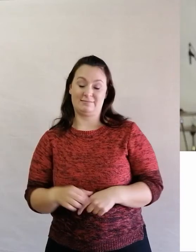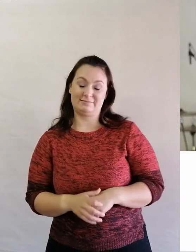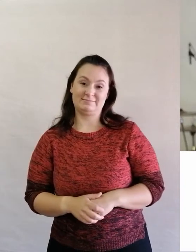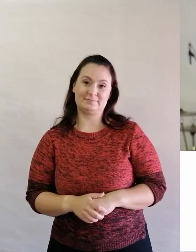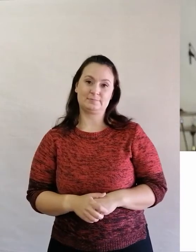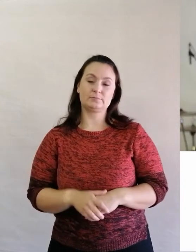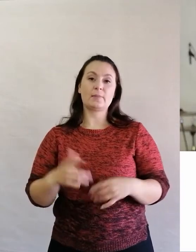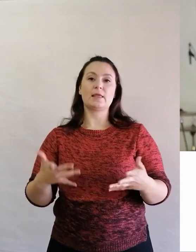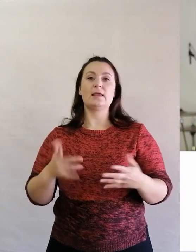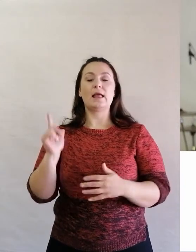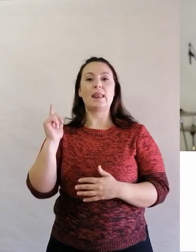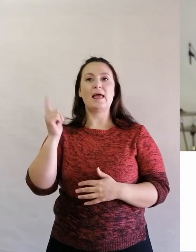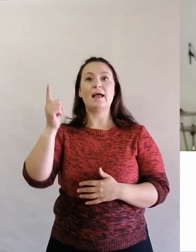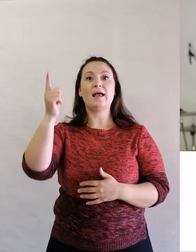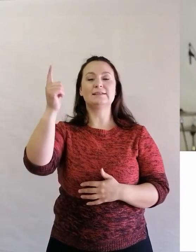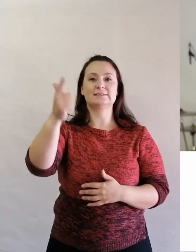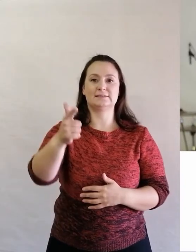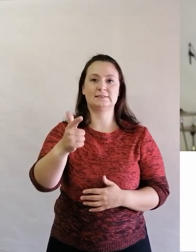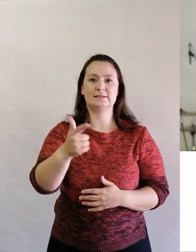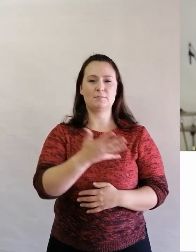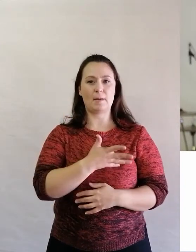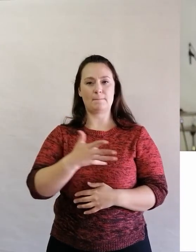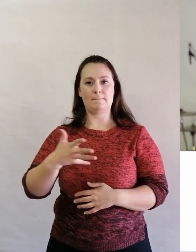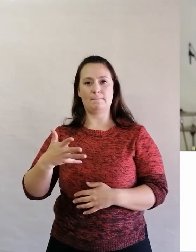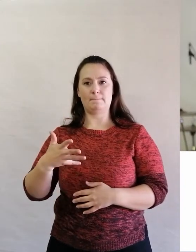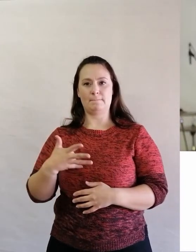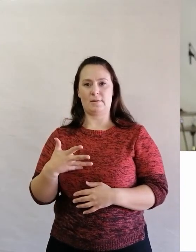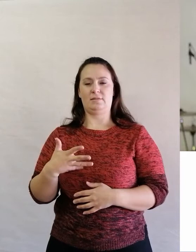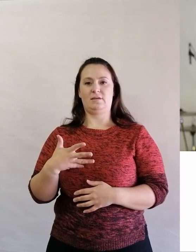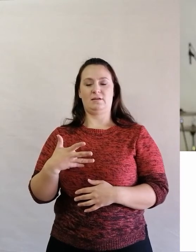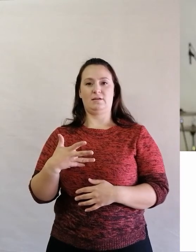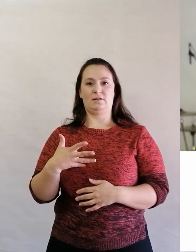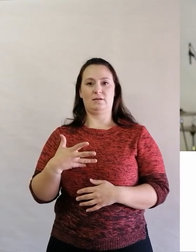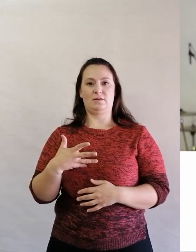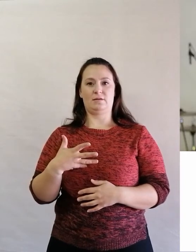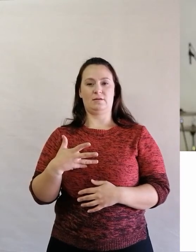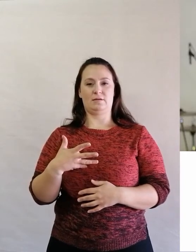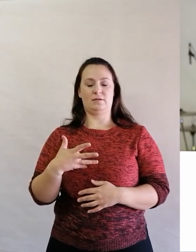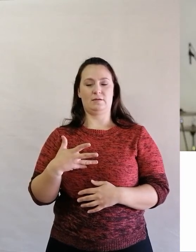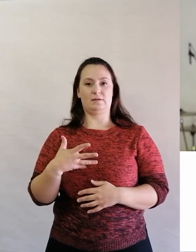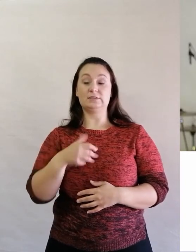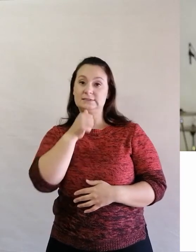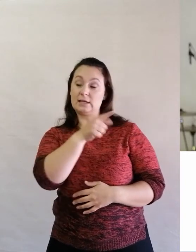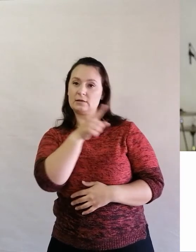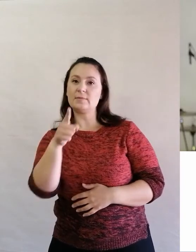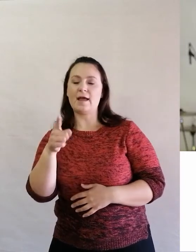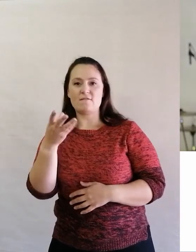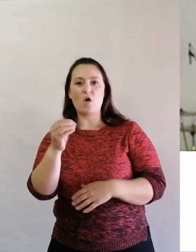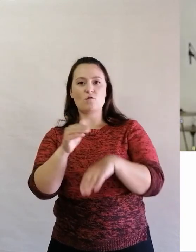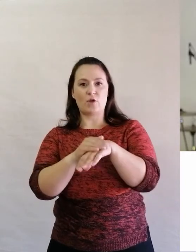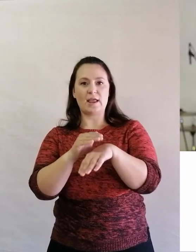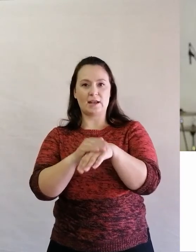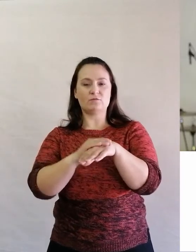then later on, my mom said, one of the friends from high school pastors a church on the South Coast.